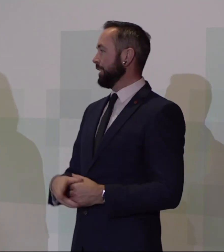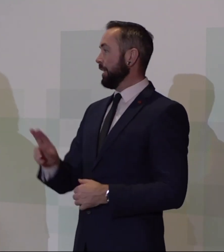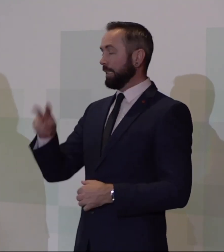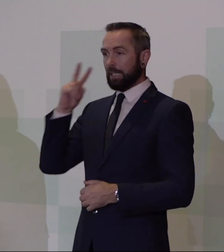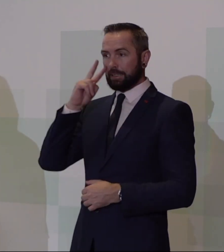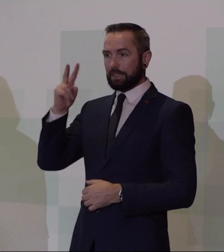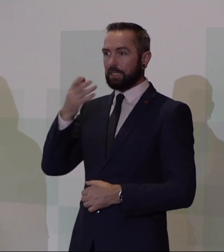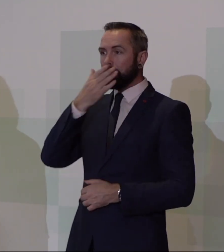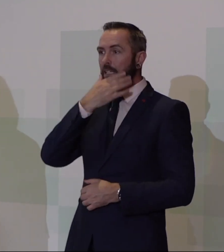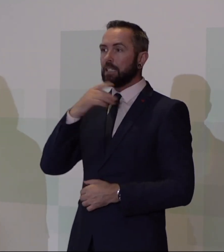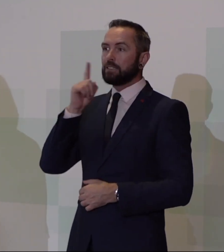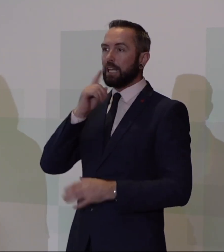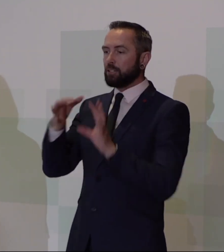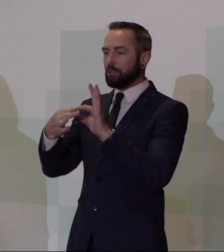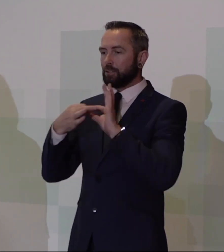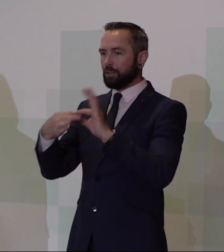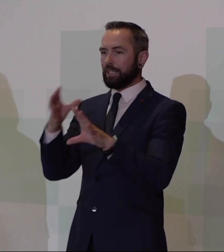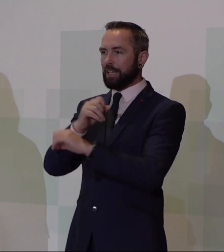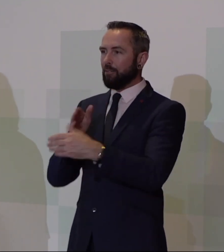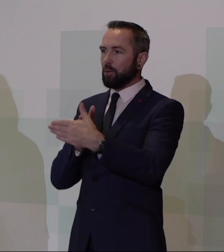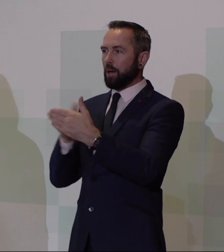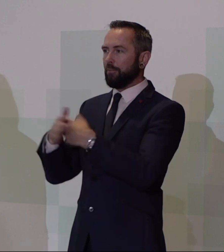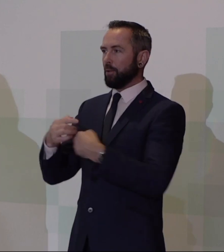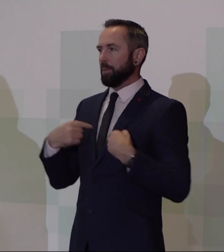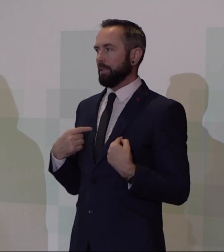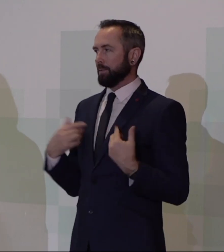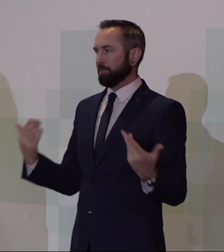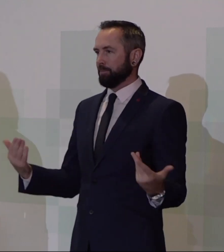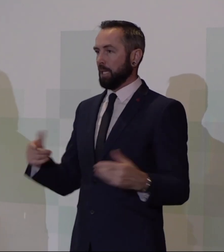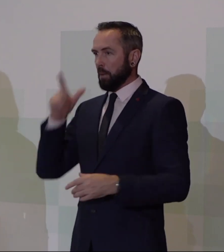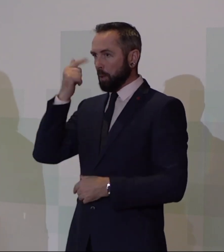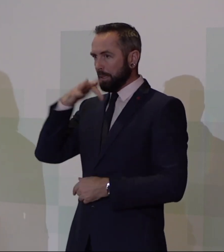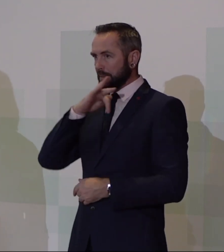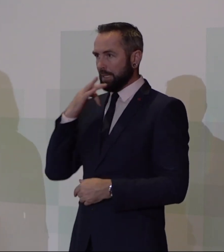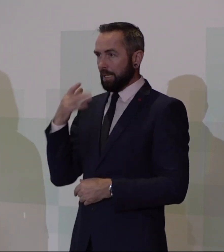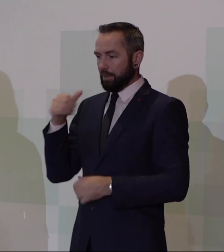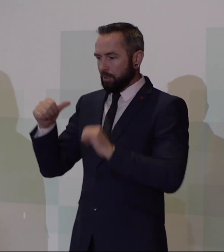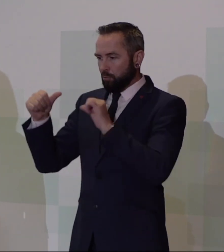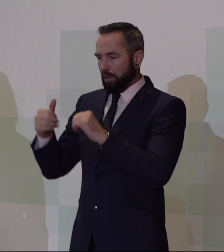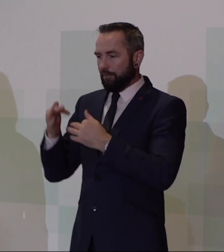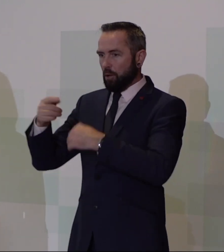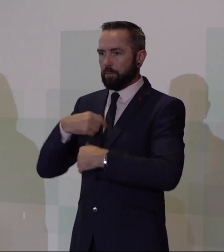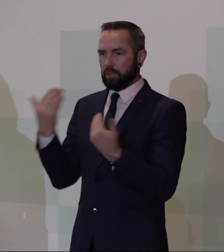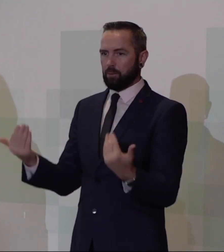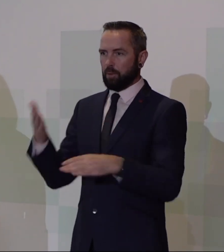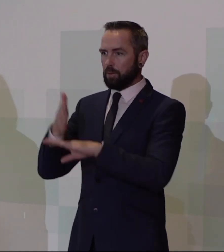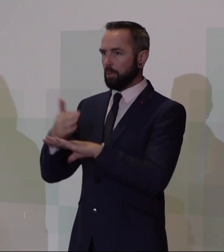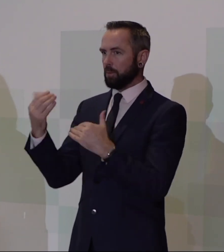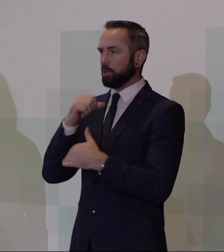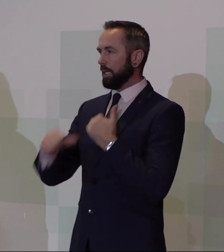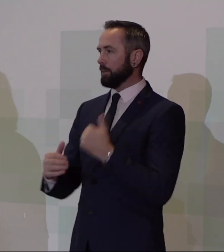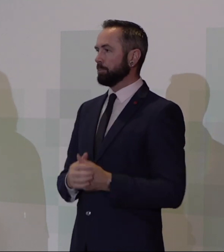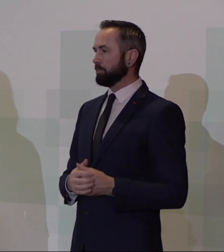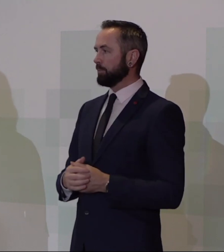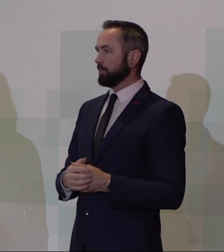gender association was never really an obstacle for me, and I'm lucky to be able to say that this trend followed me to where I am today.